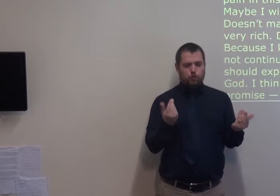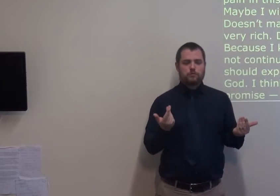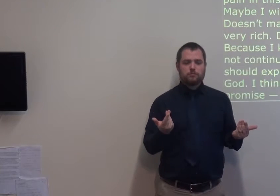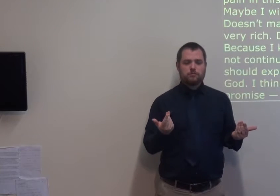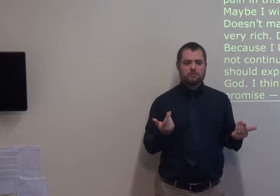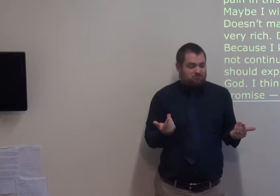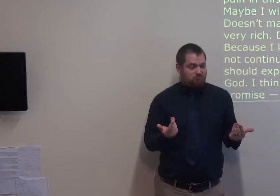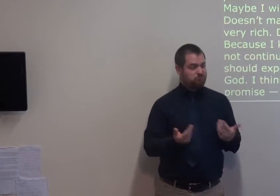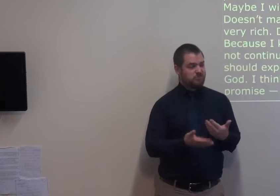Doesn't matter.